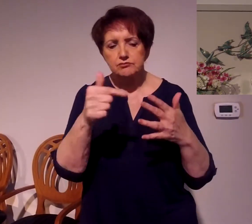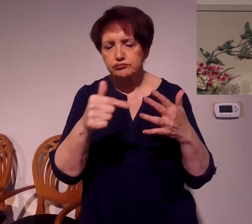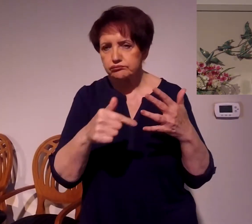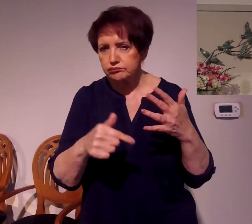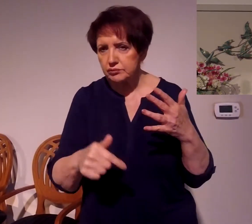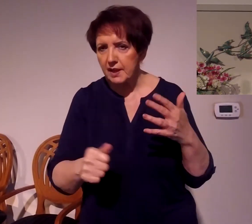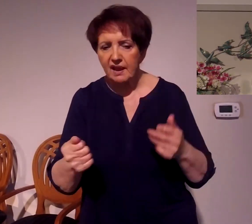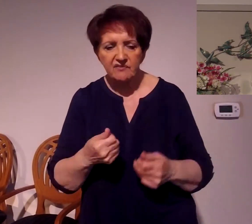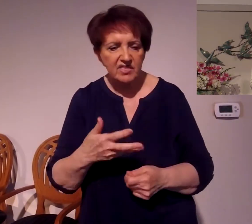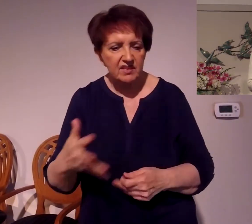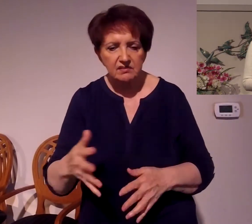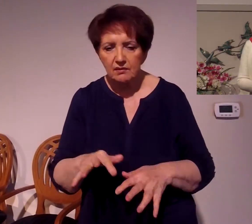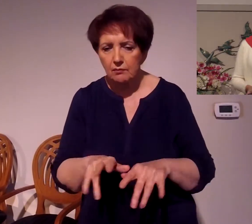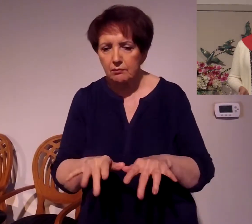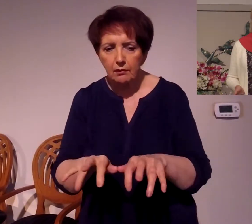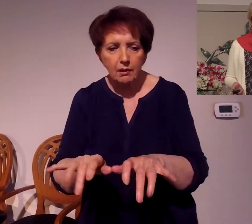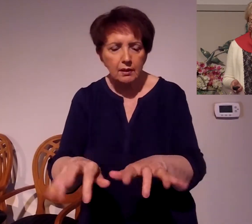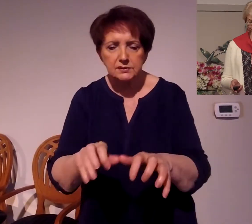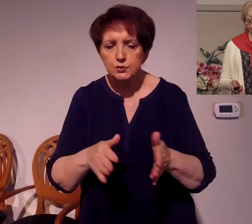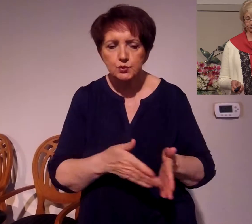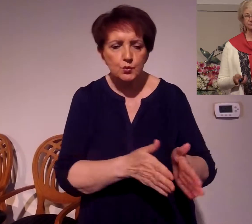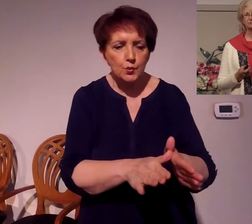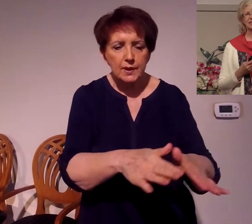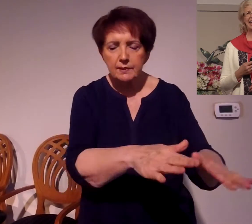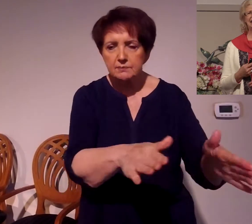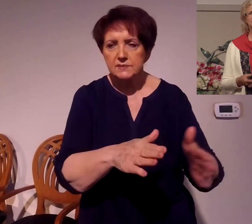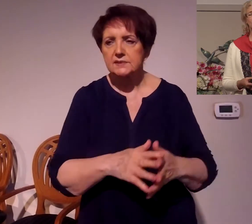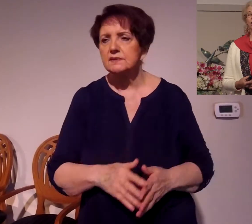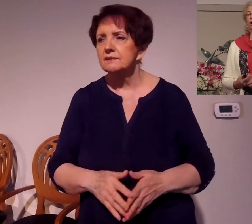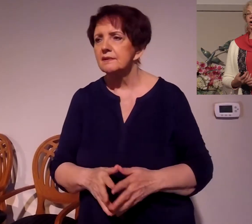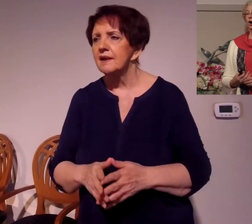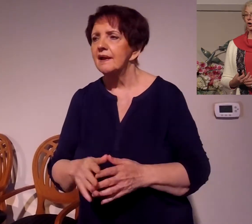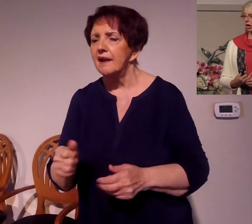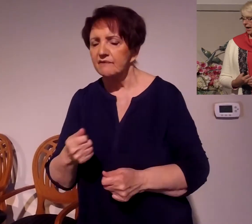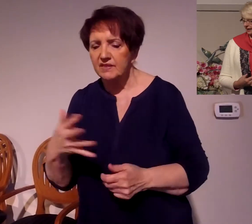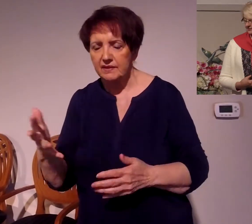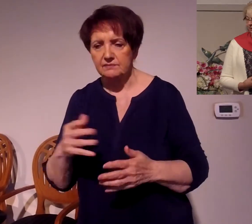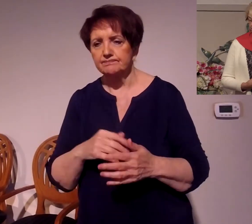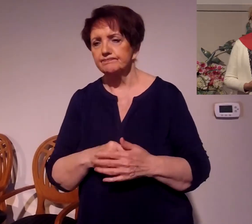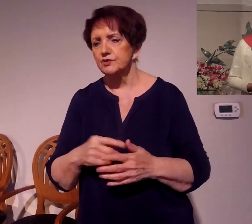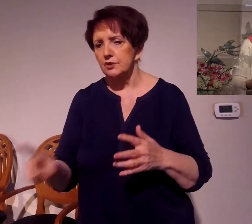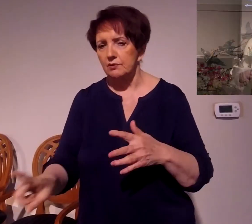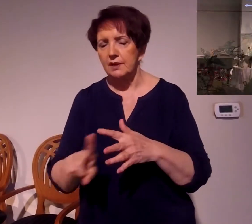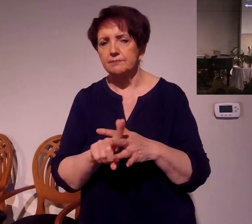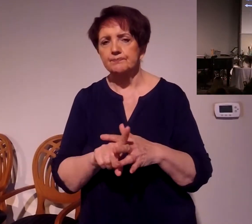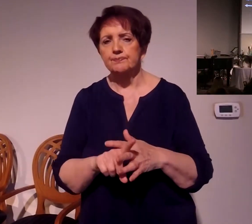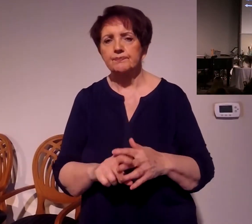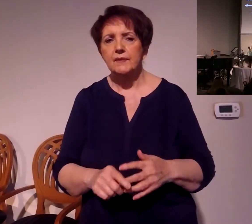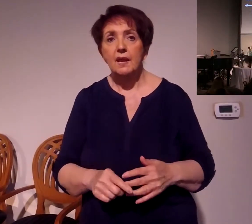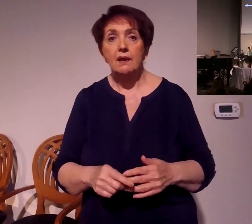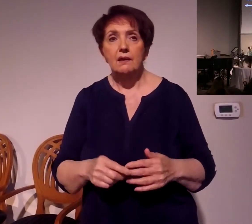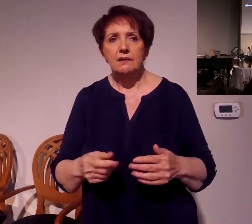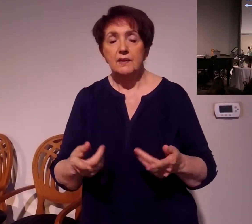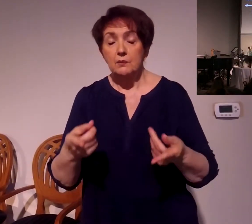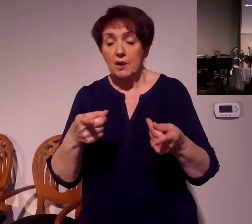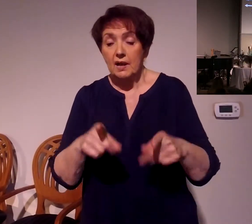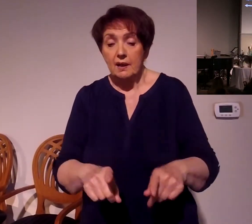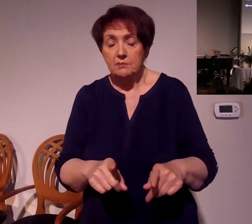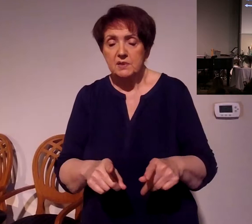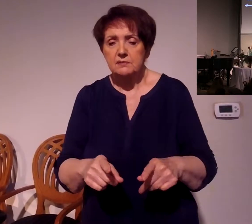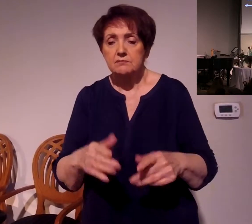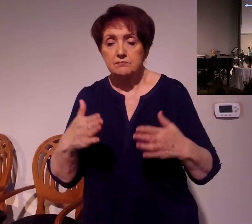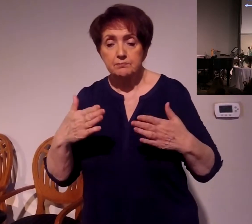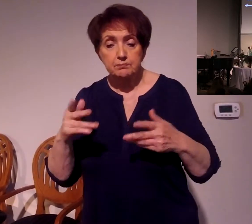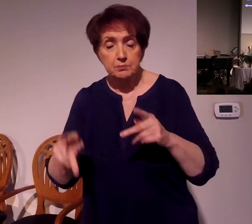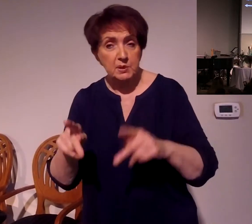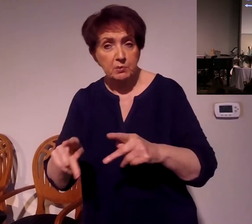that moves and creeps and crawls and flies and swims. And And at some point, human beings emerged in this